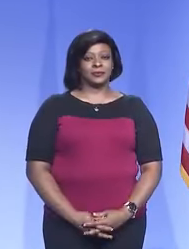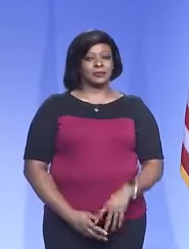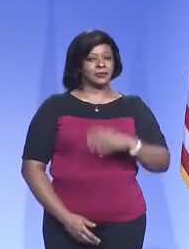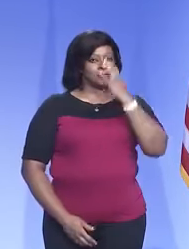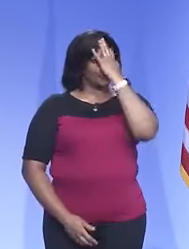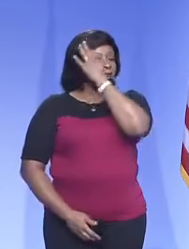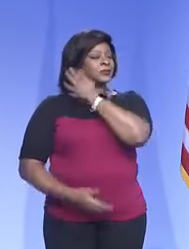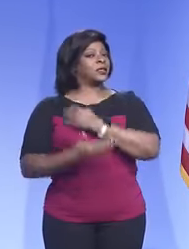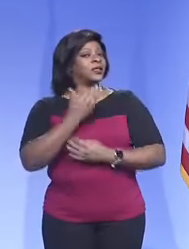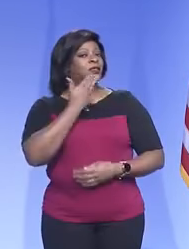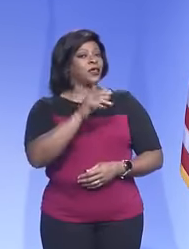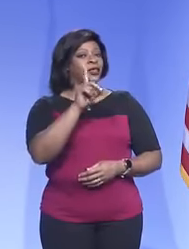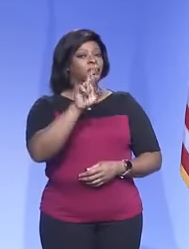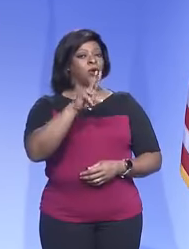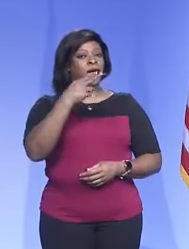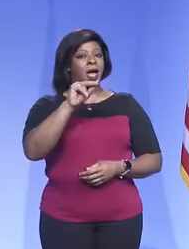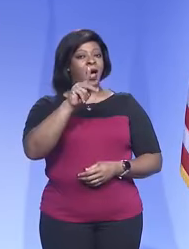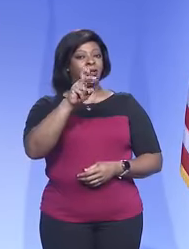Thank you, Dr. Haushalter.